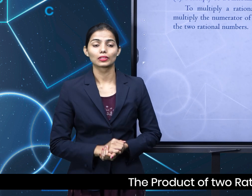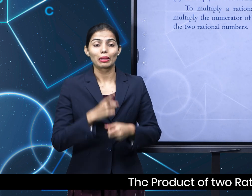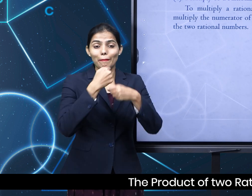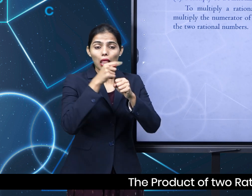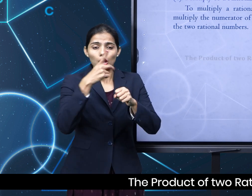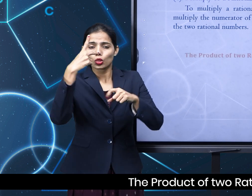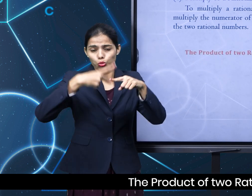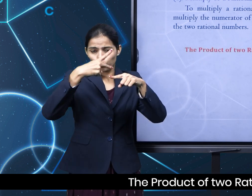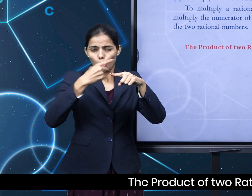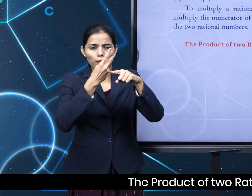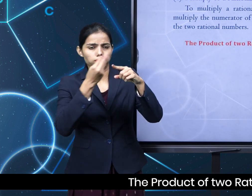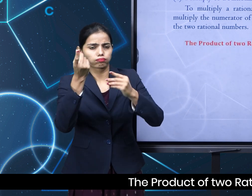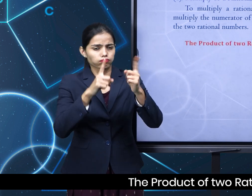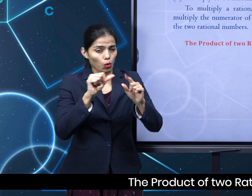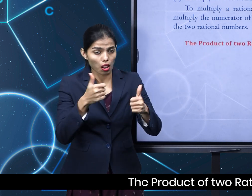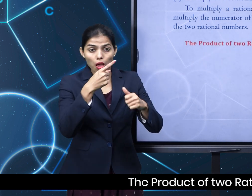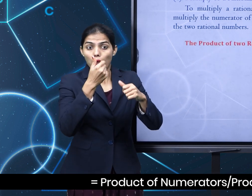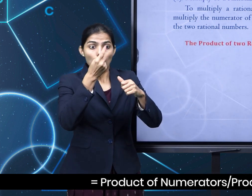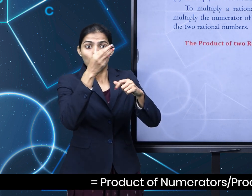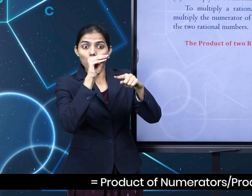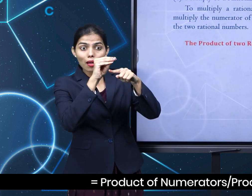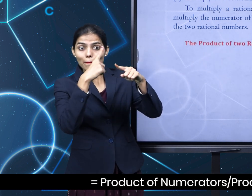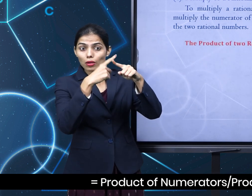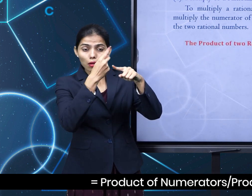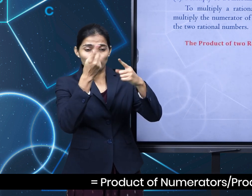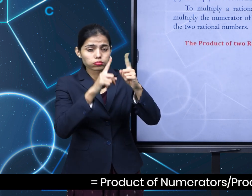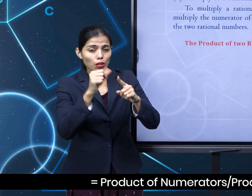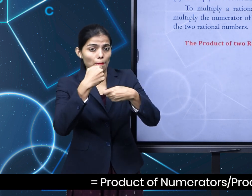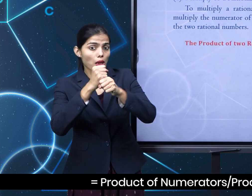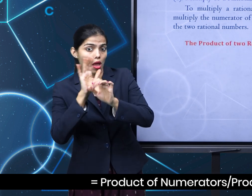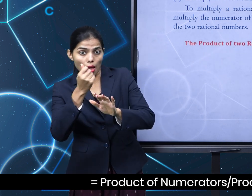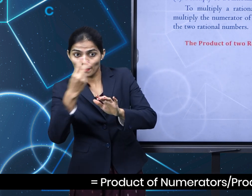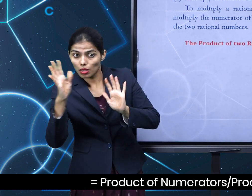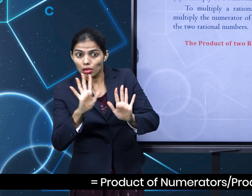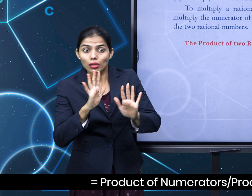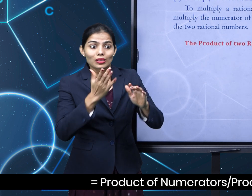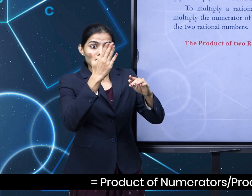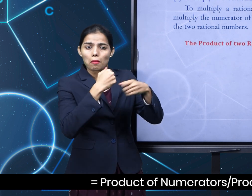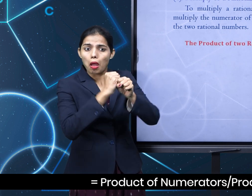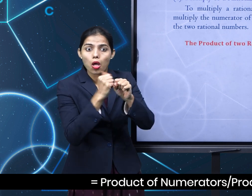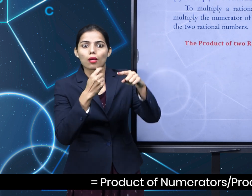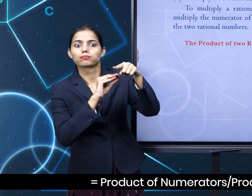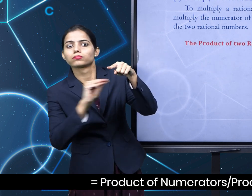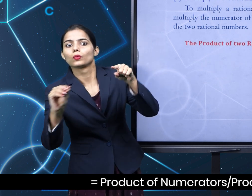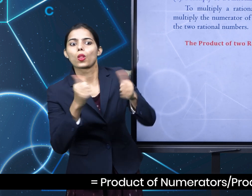The product of two rational numbers is equal to product of numerators by product of